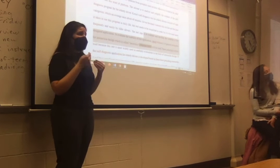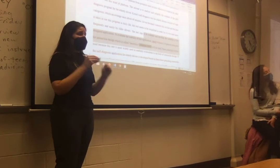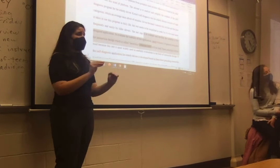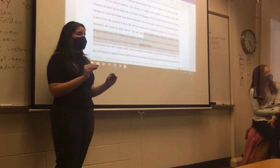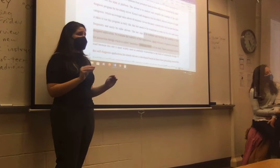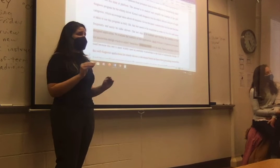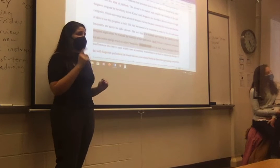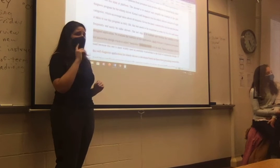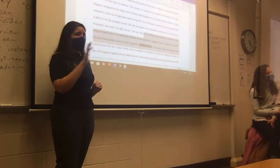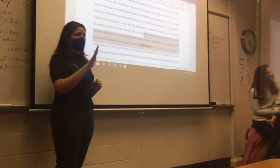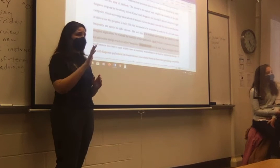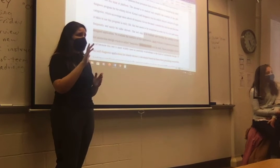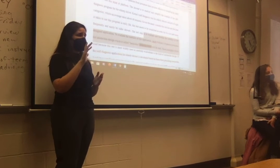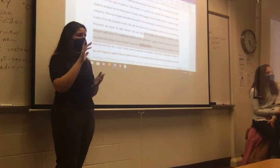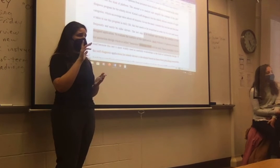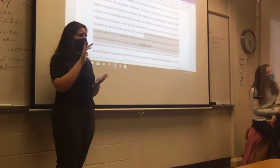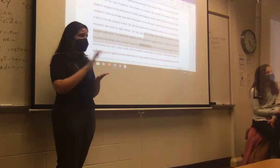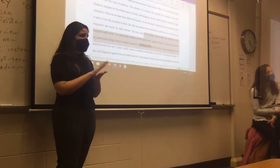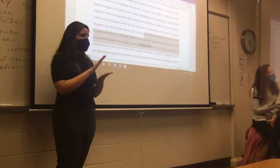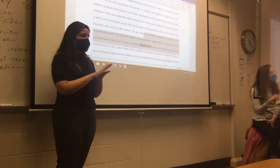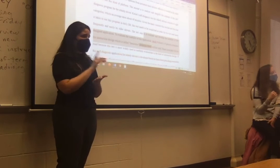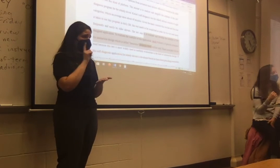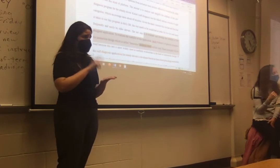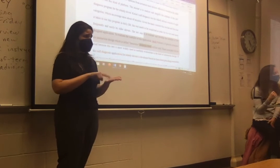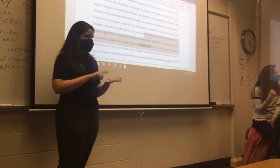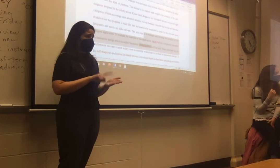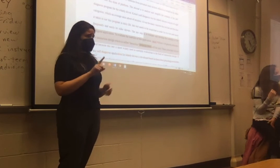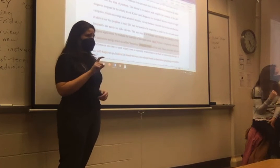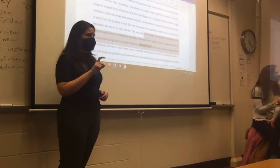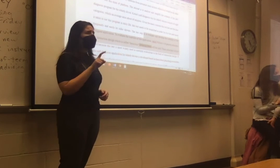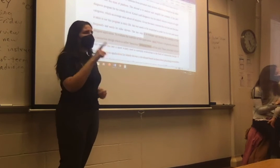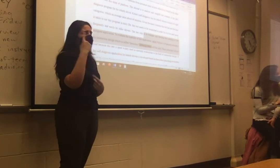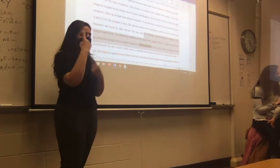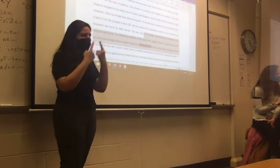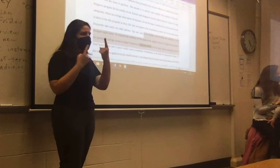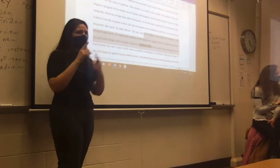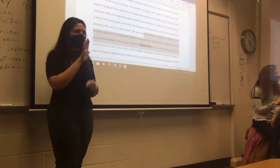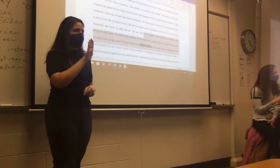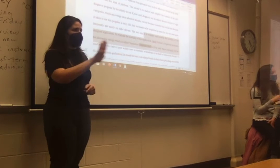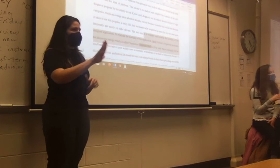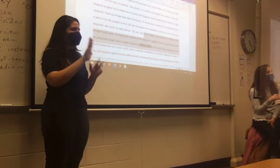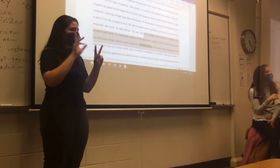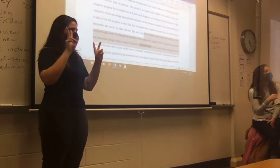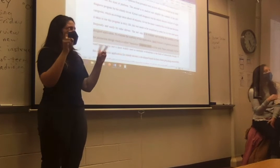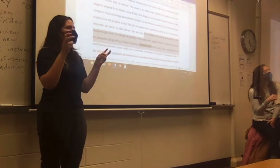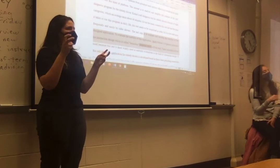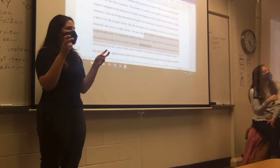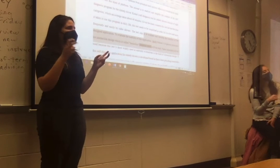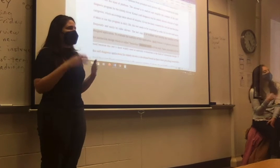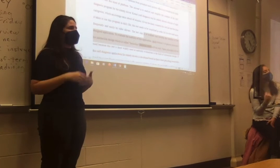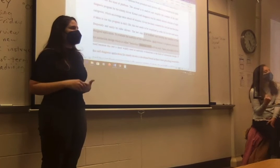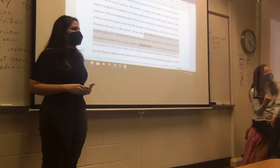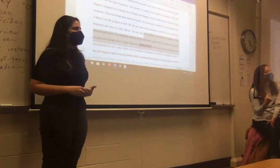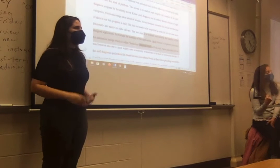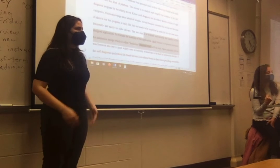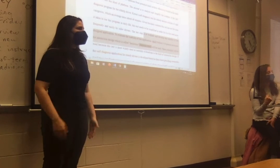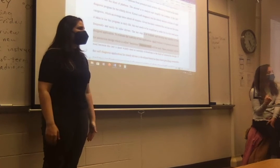research paper? So think about your research question. How would you test that research